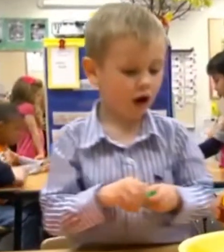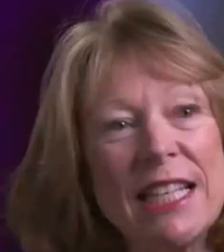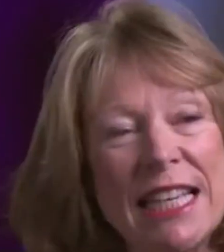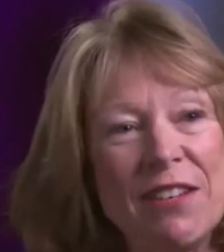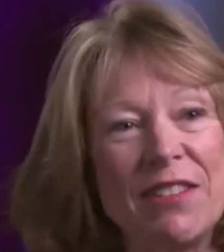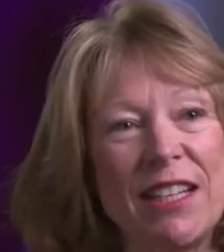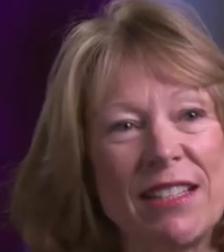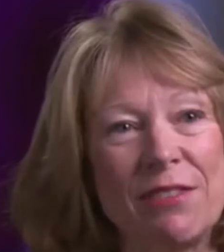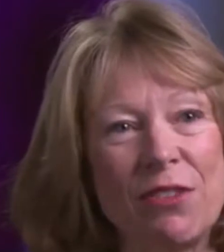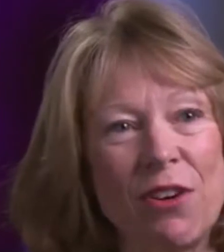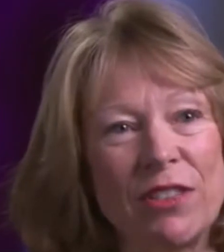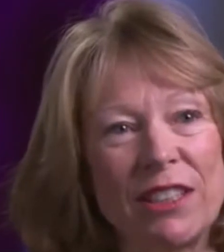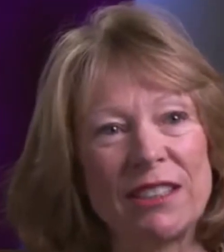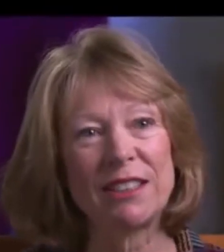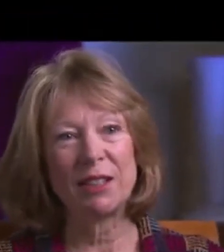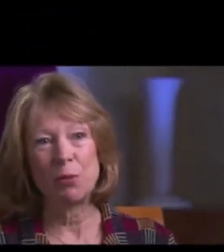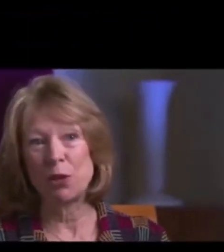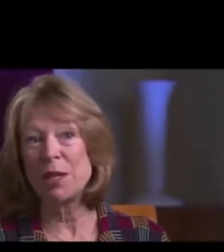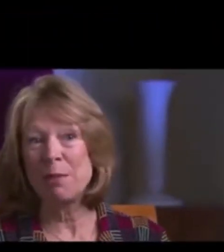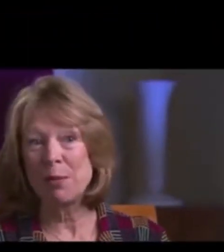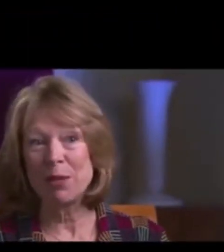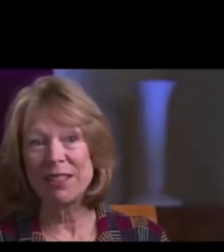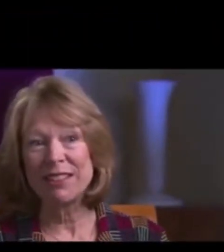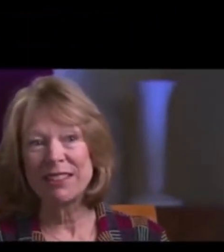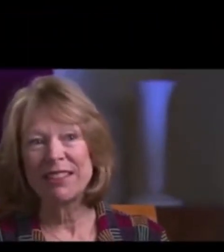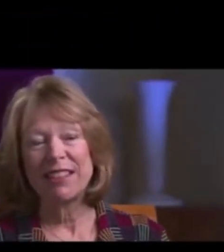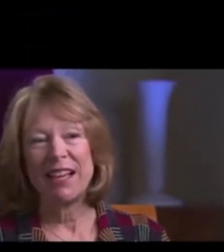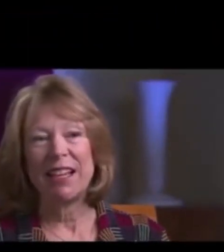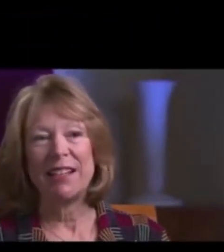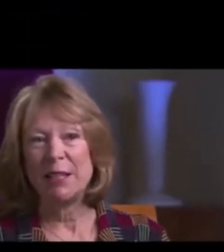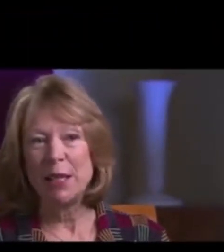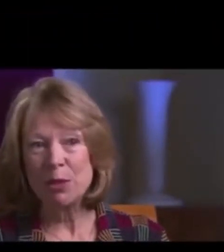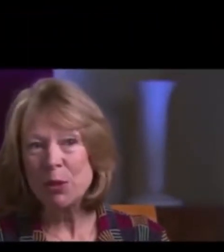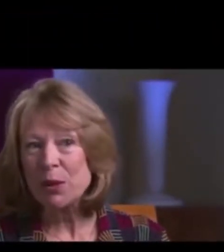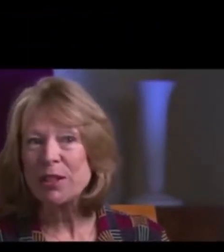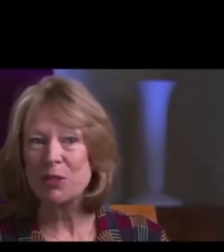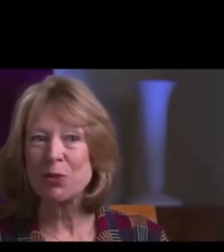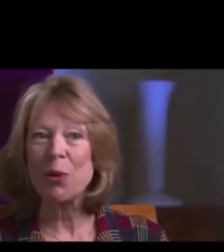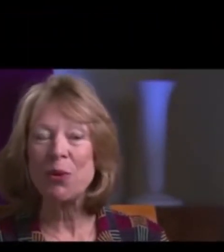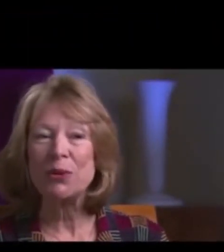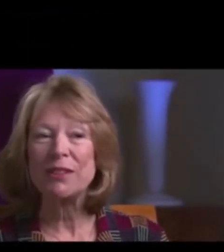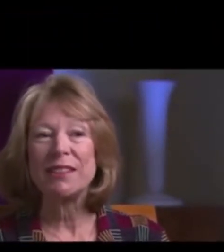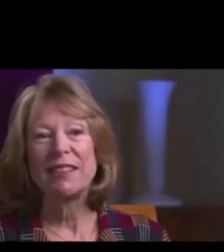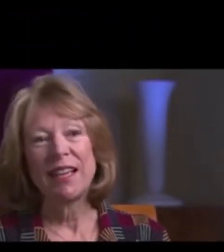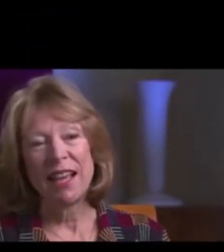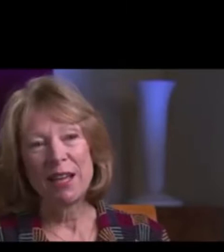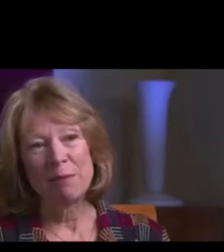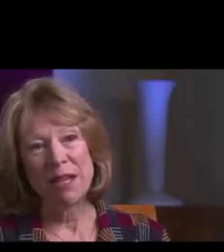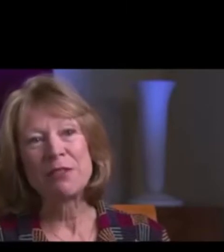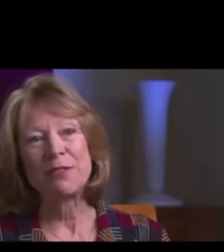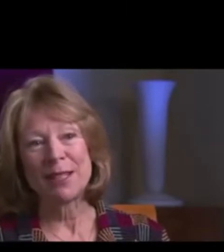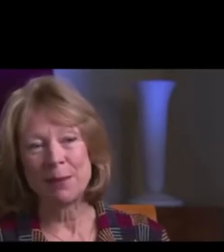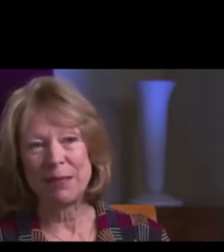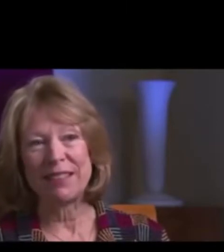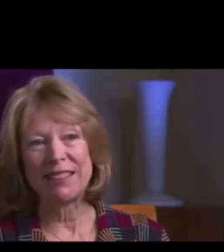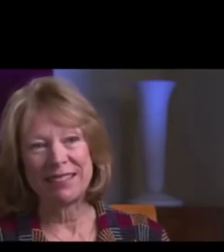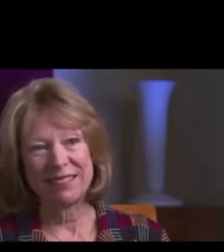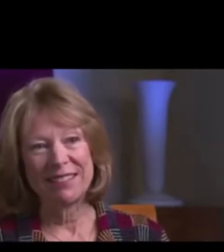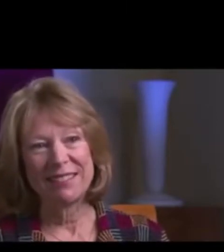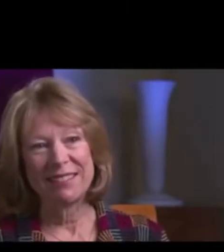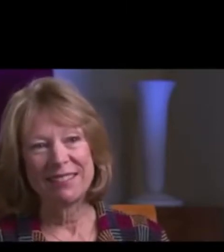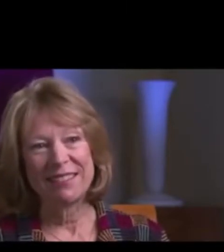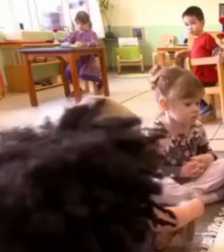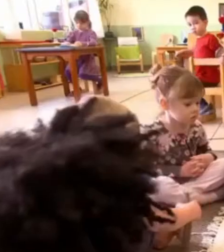We really think of it as involving working memory and inhibitory control and mental flexibility.